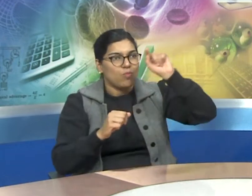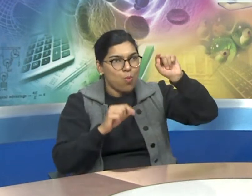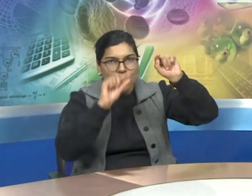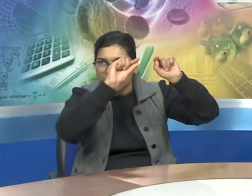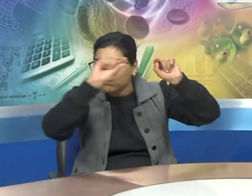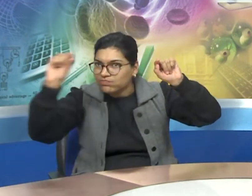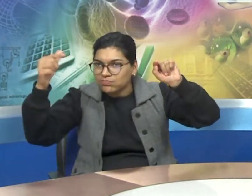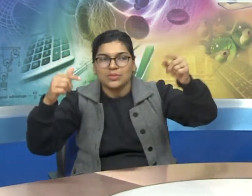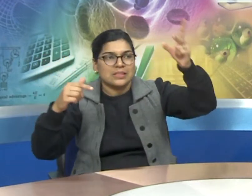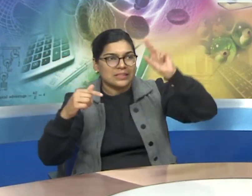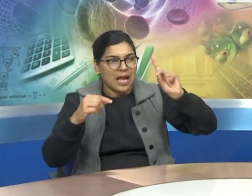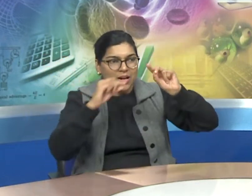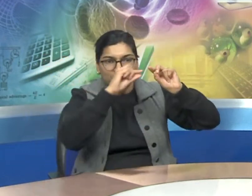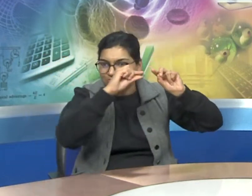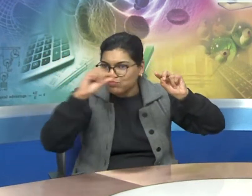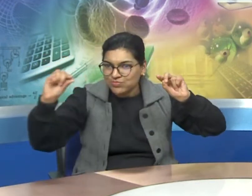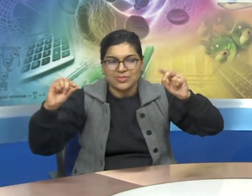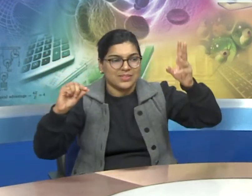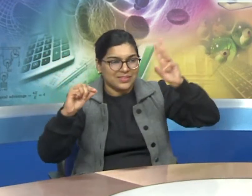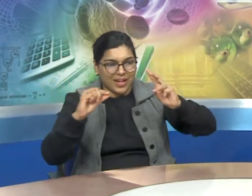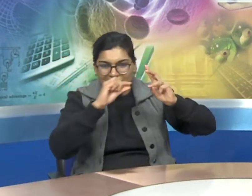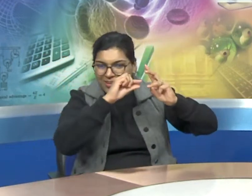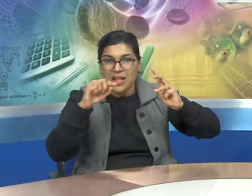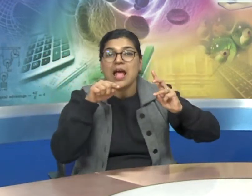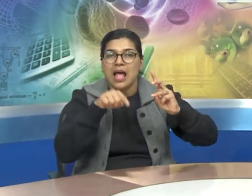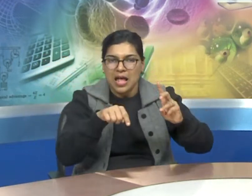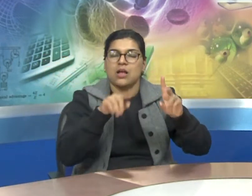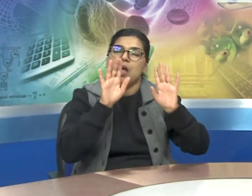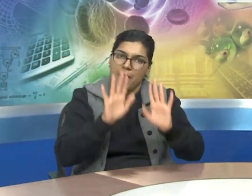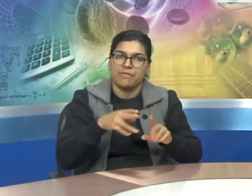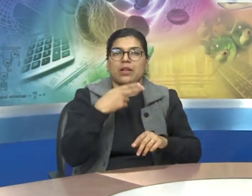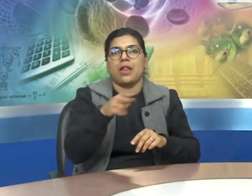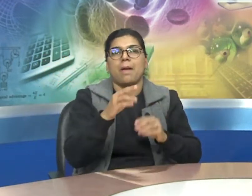So these are all the bulleted points.